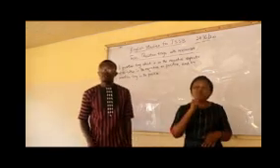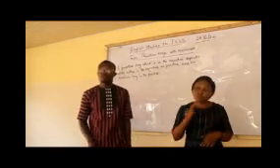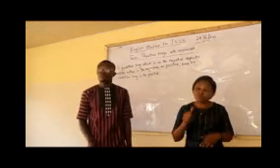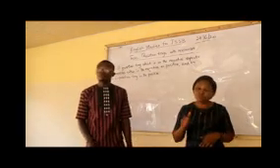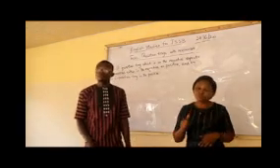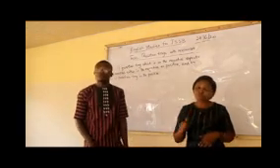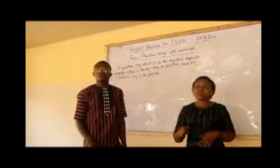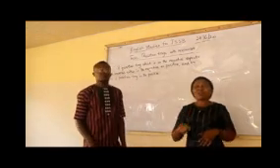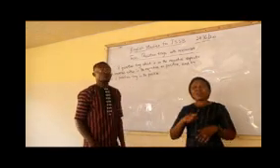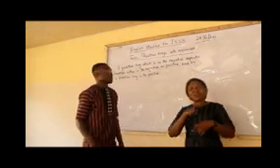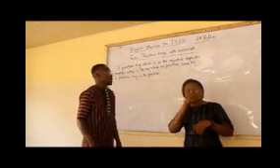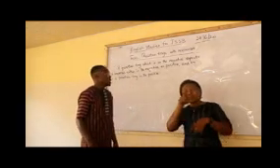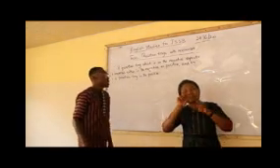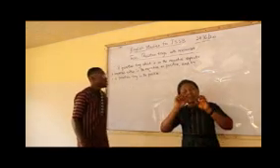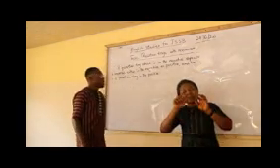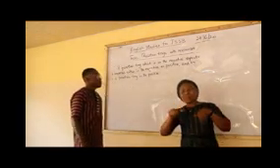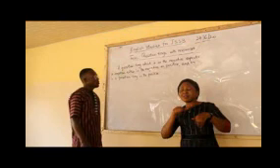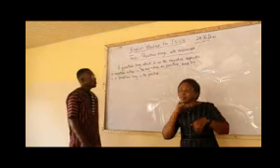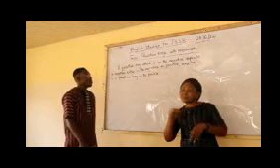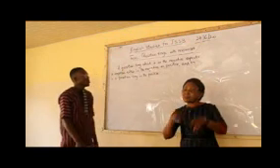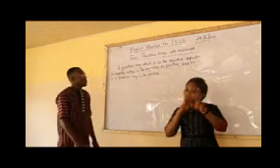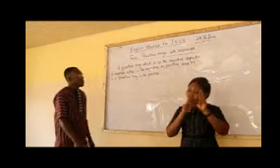eaten.